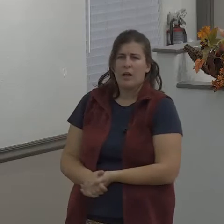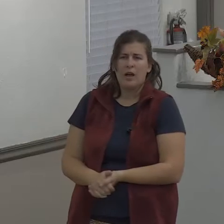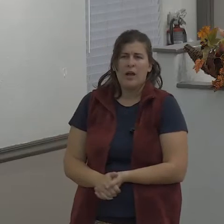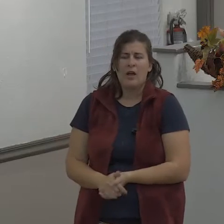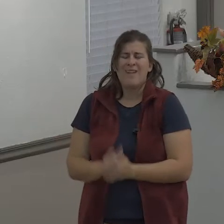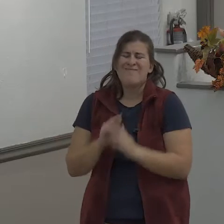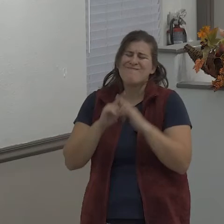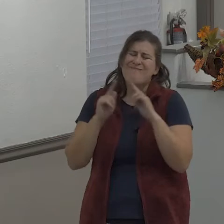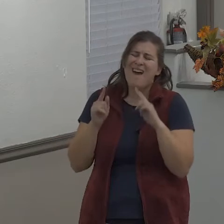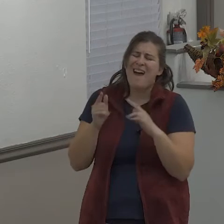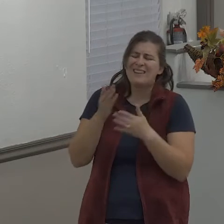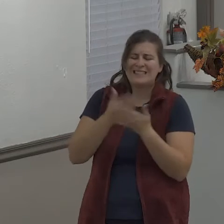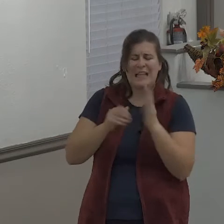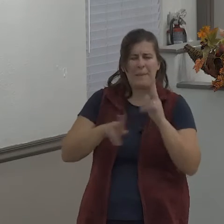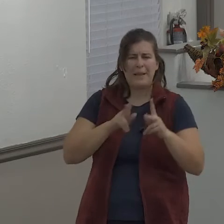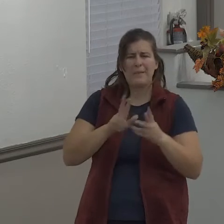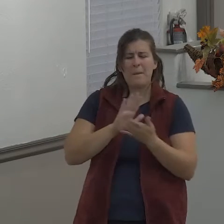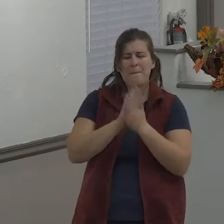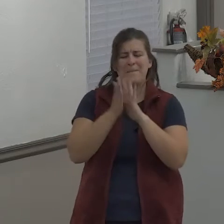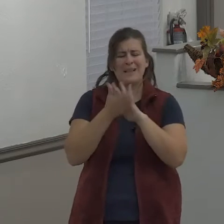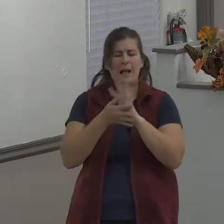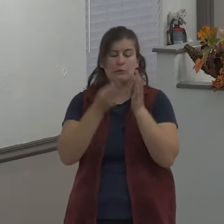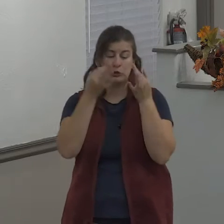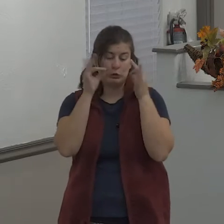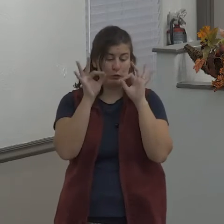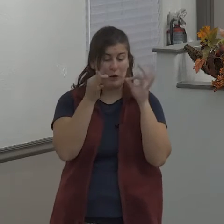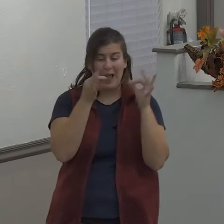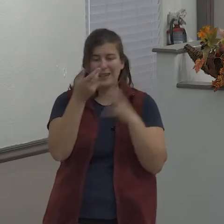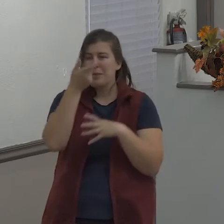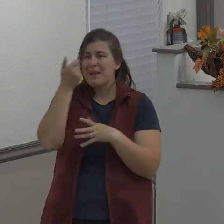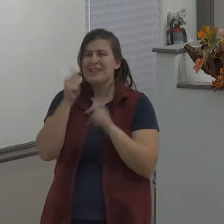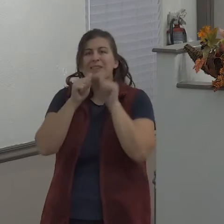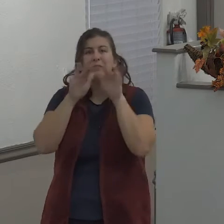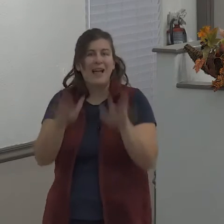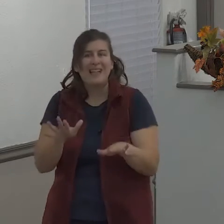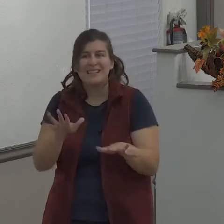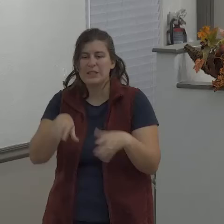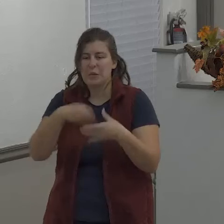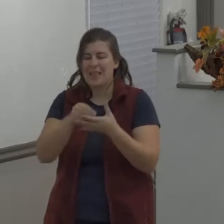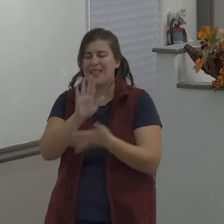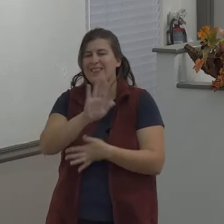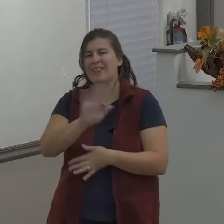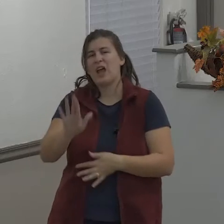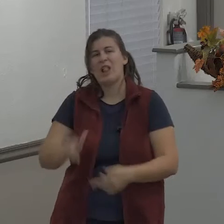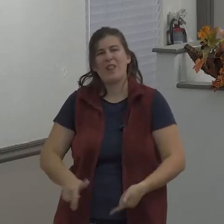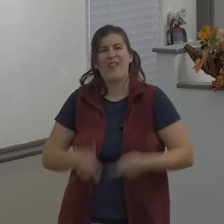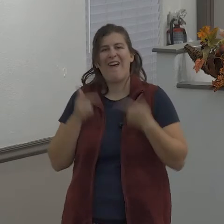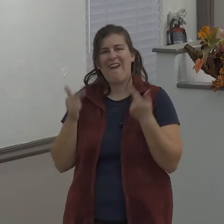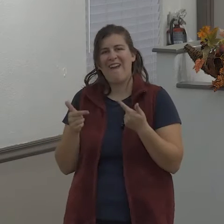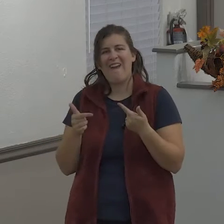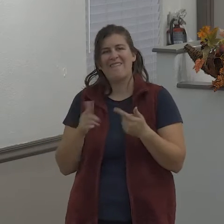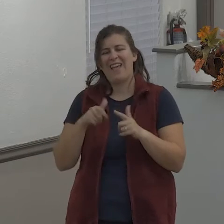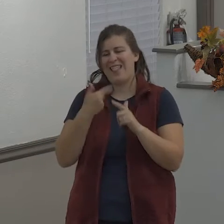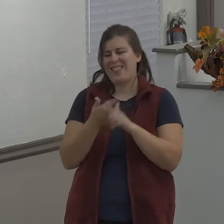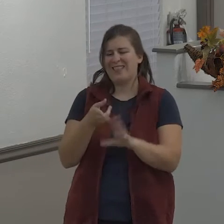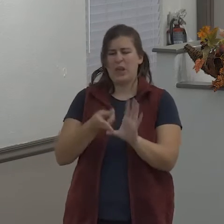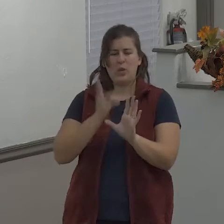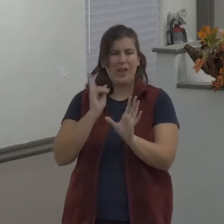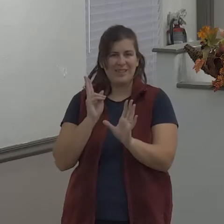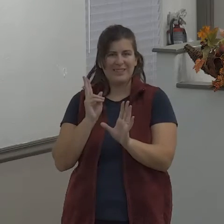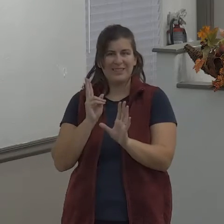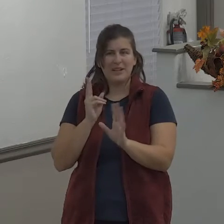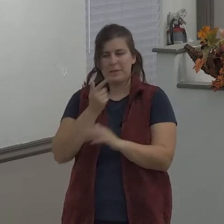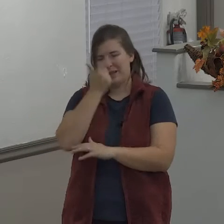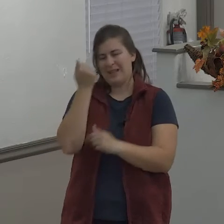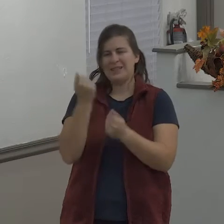But you know, some people get distracted by blessings in their life, believe it or not, and they